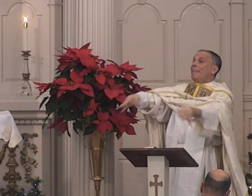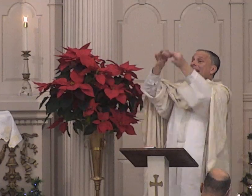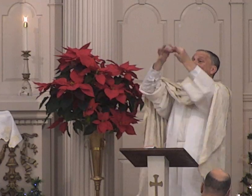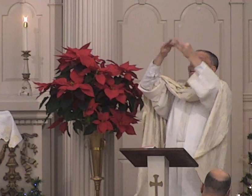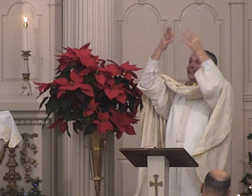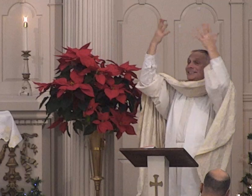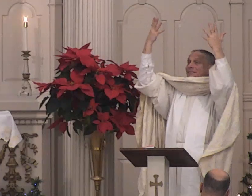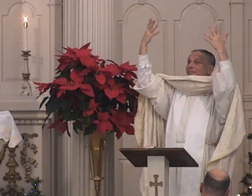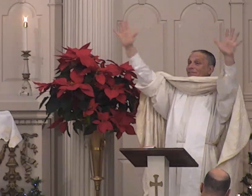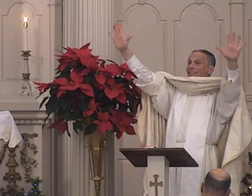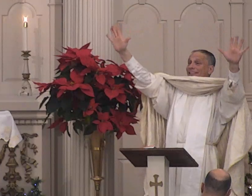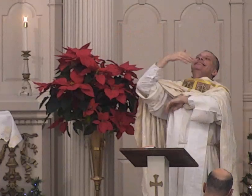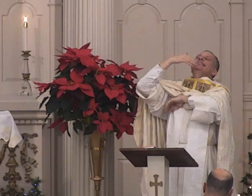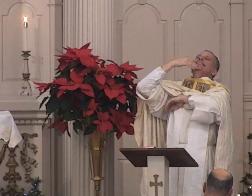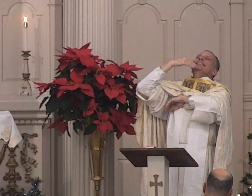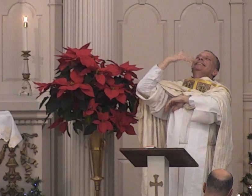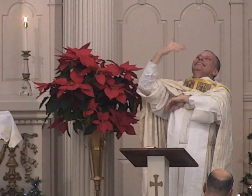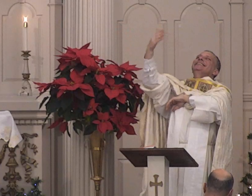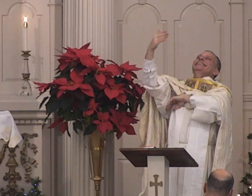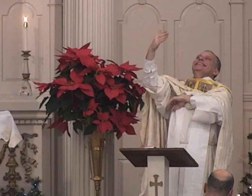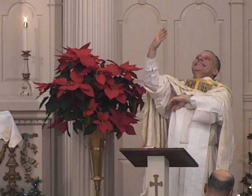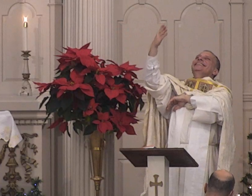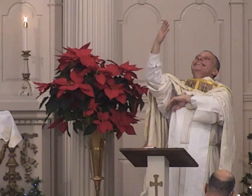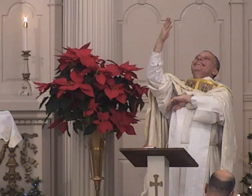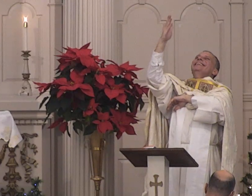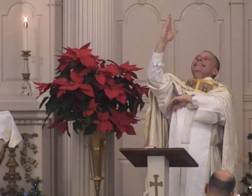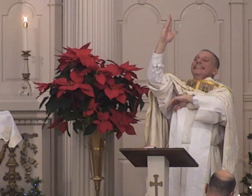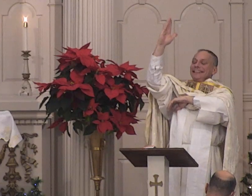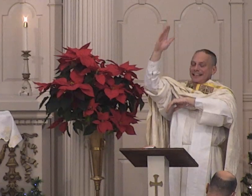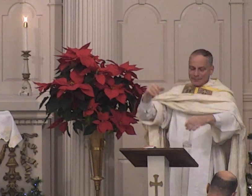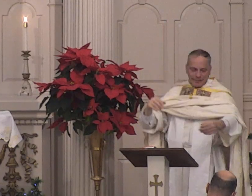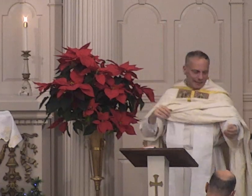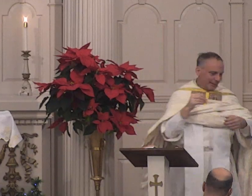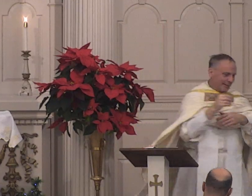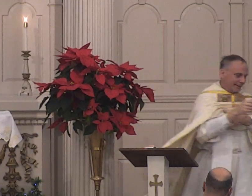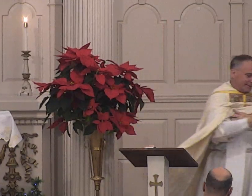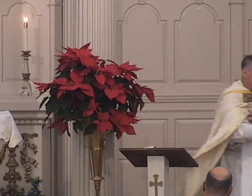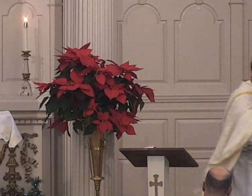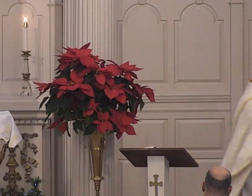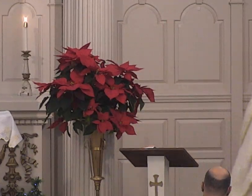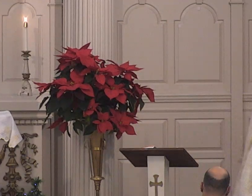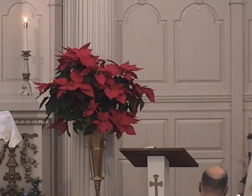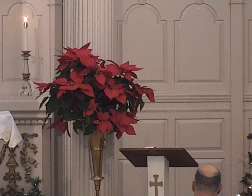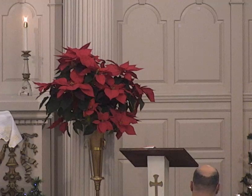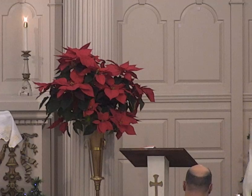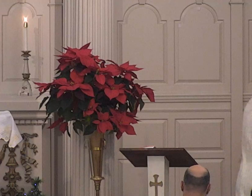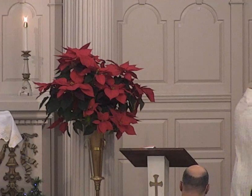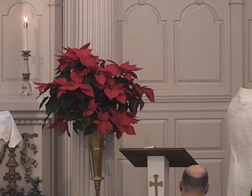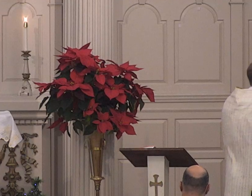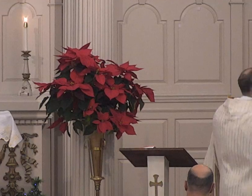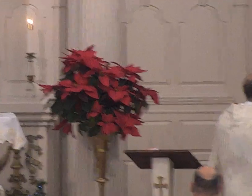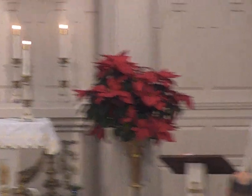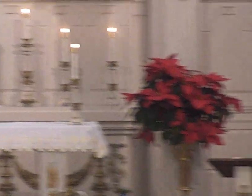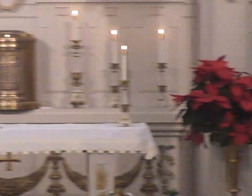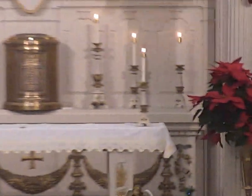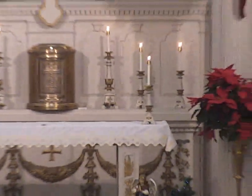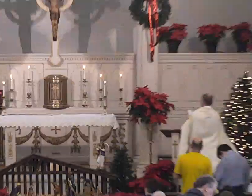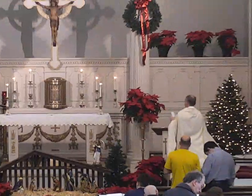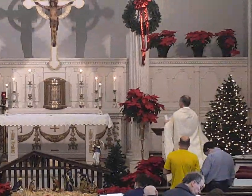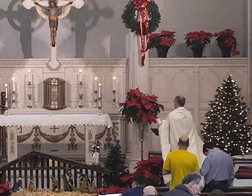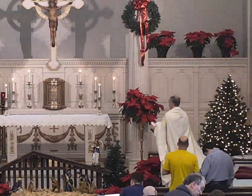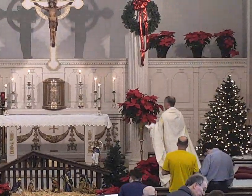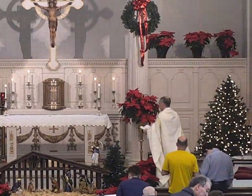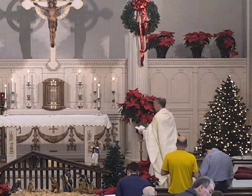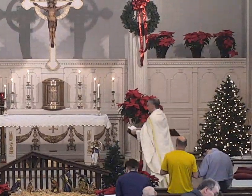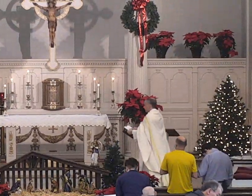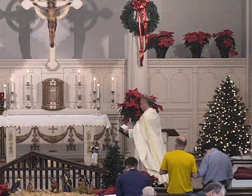Go forth, the Mass is ended. Thanks be to God. Please join in singing our closing hymn. It can